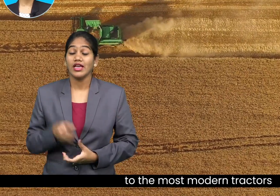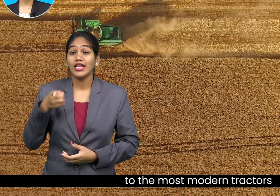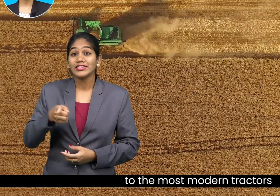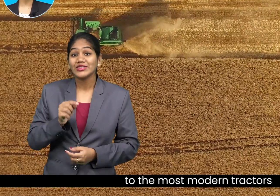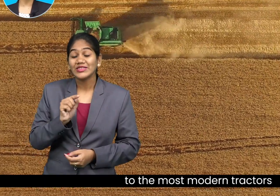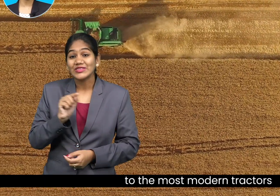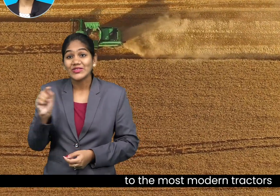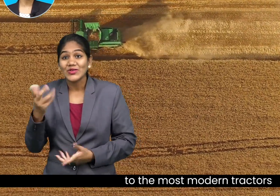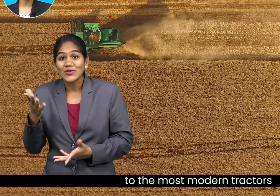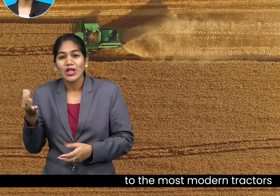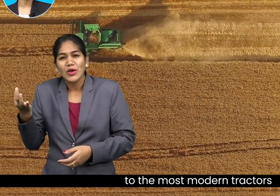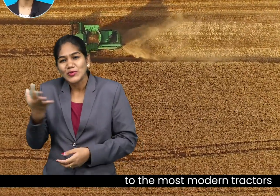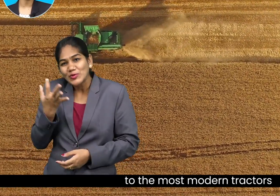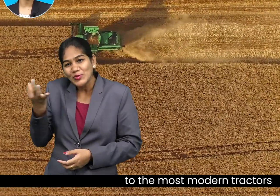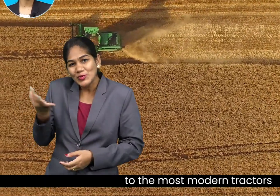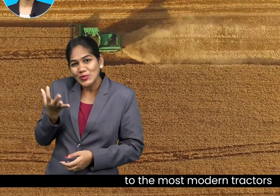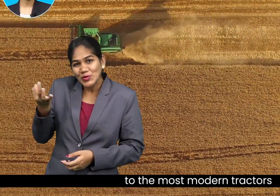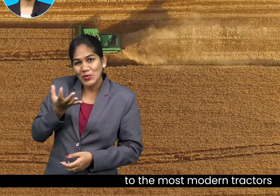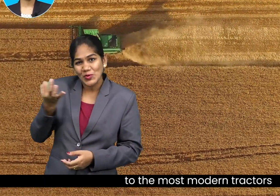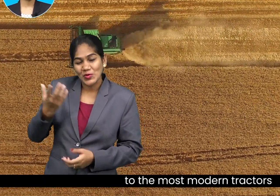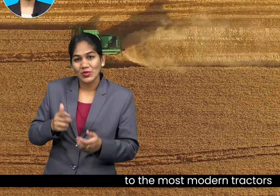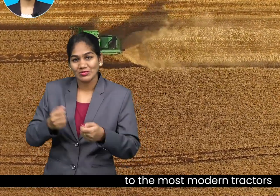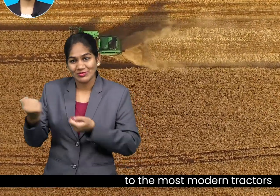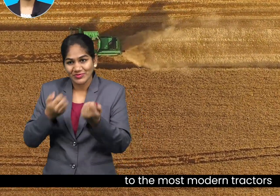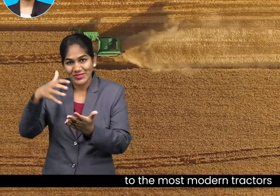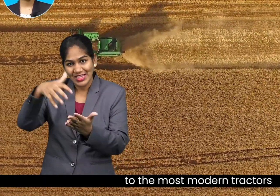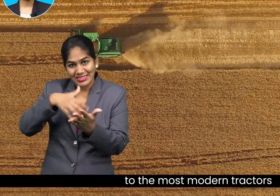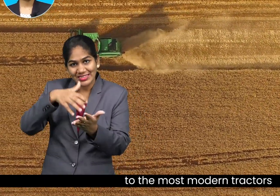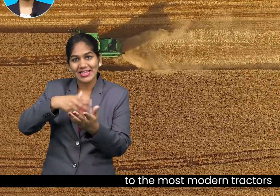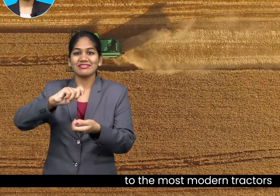to the most modern tractors